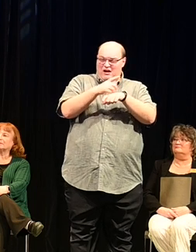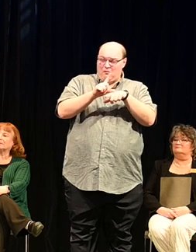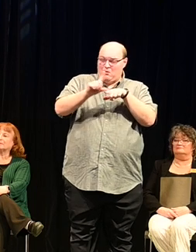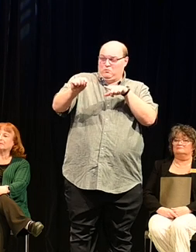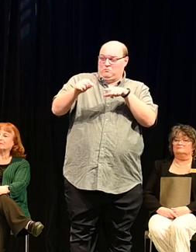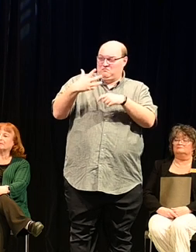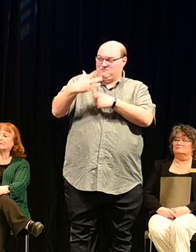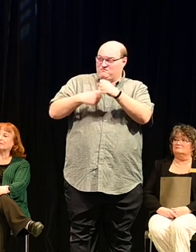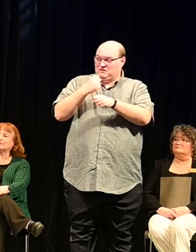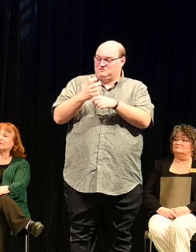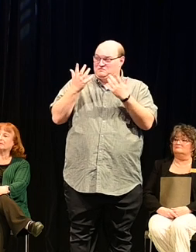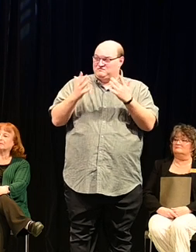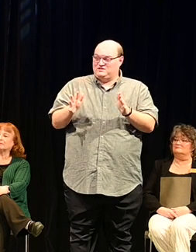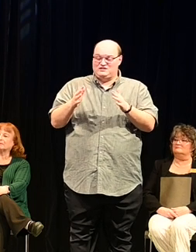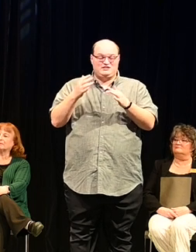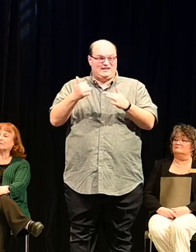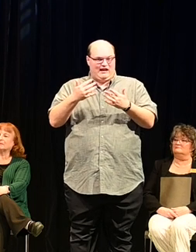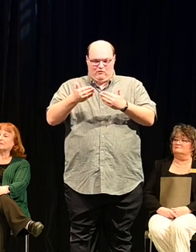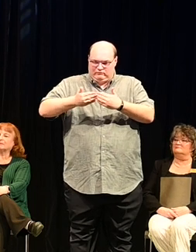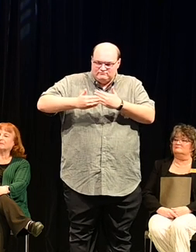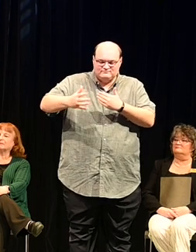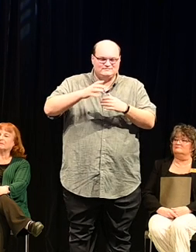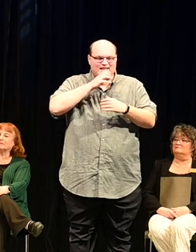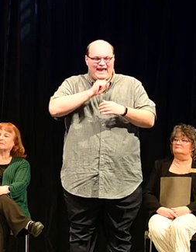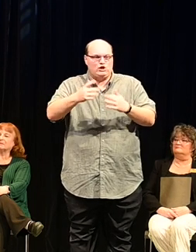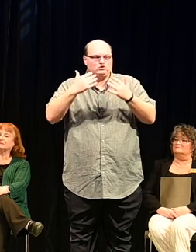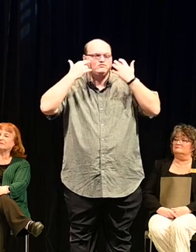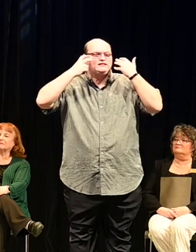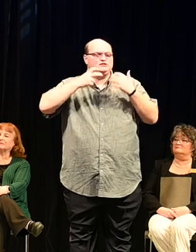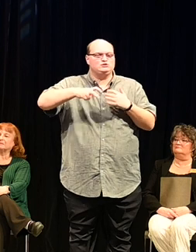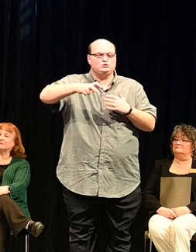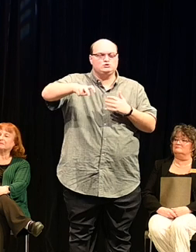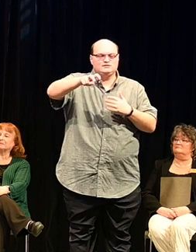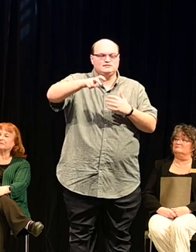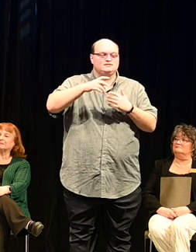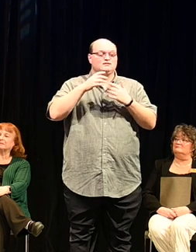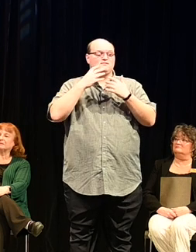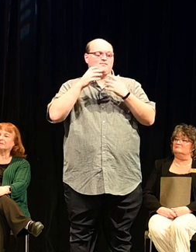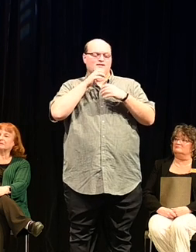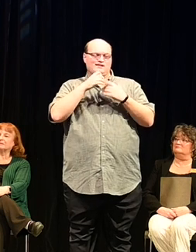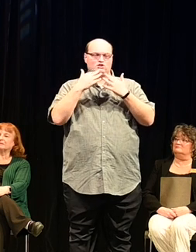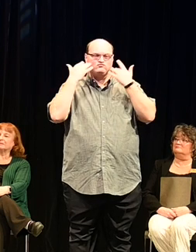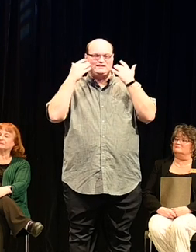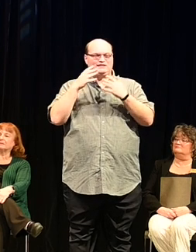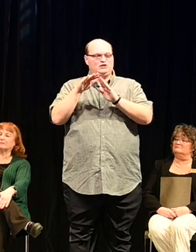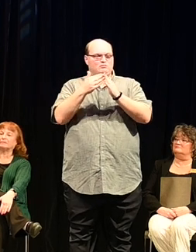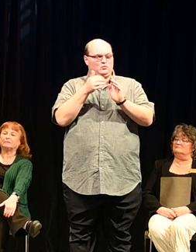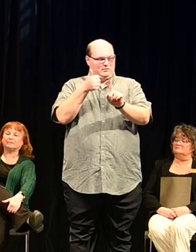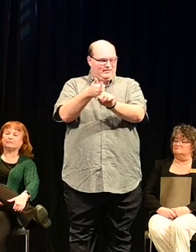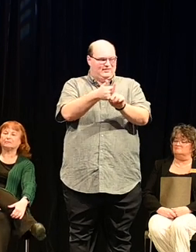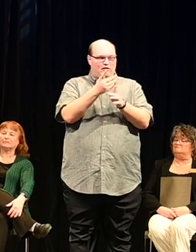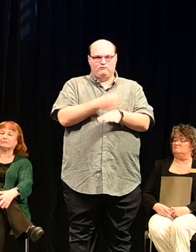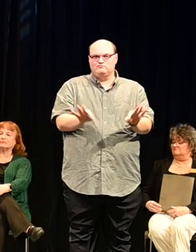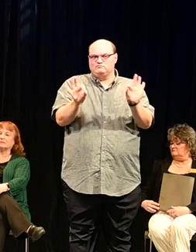you announcing that you were going to embark on this age-friendly journey. Age-friendly communities are vital in